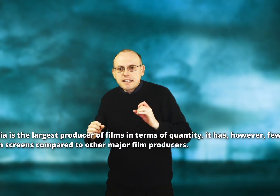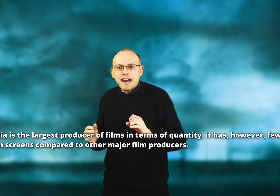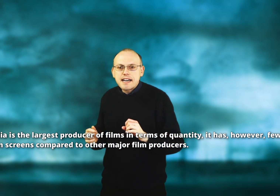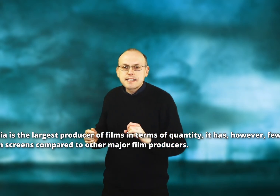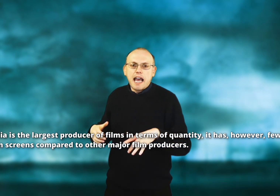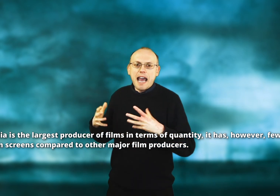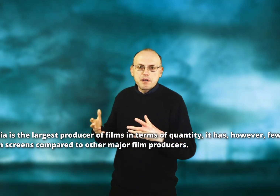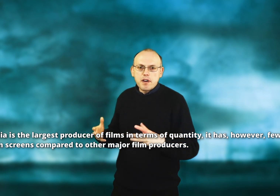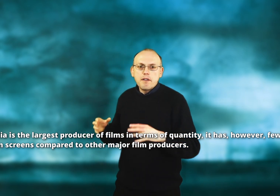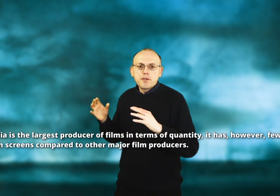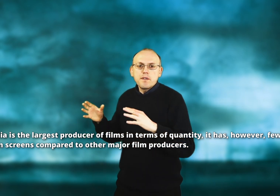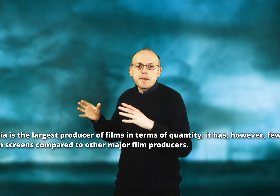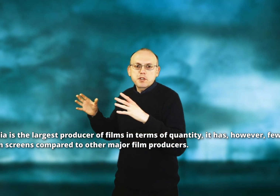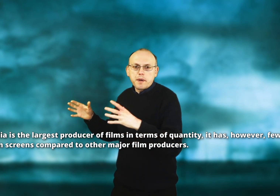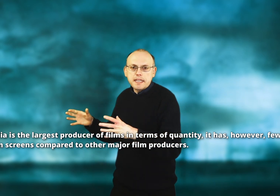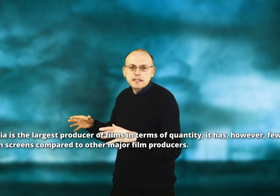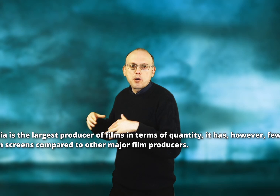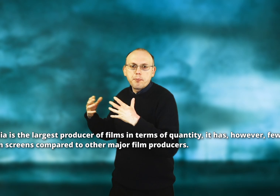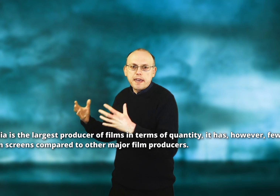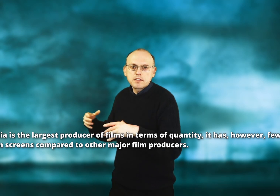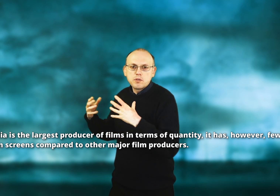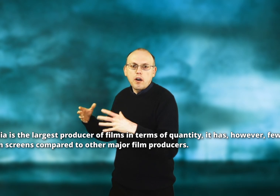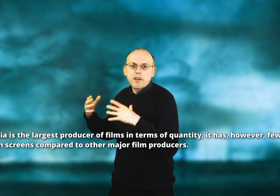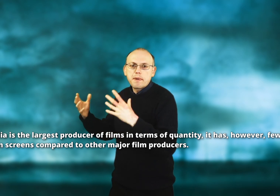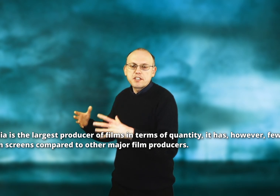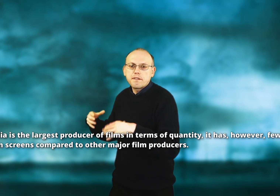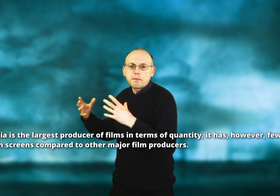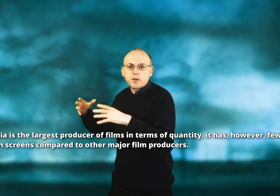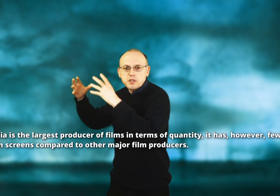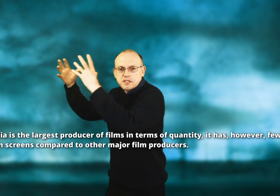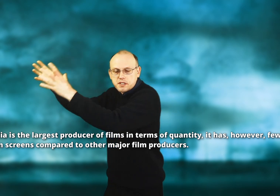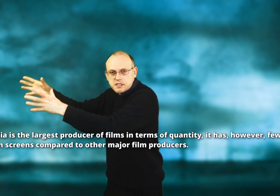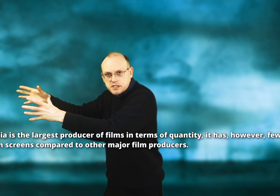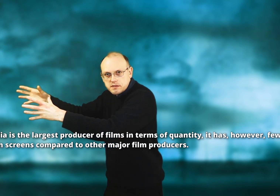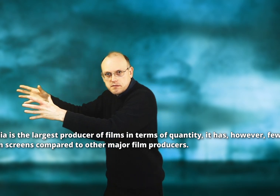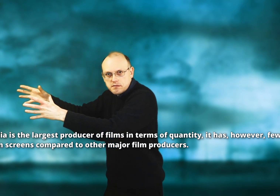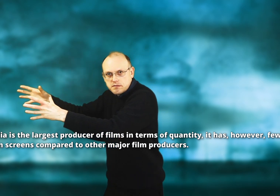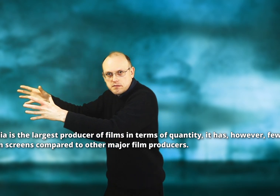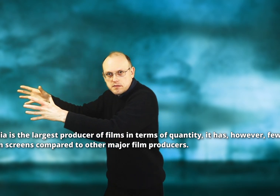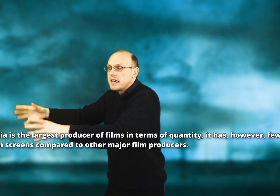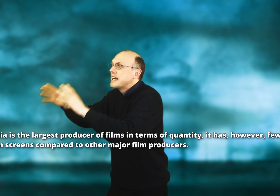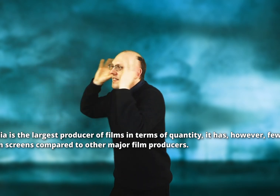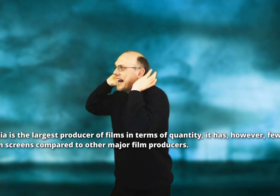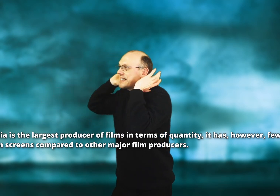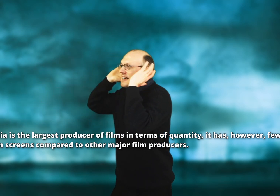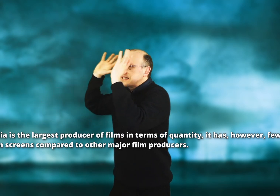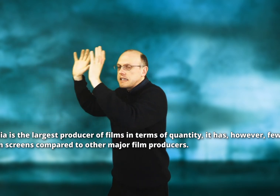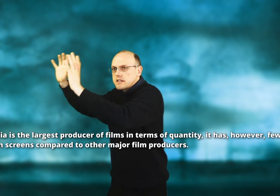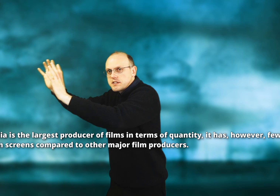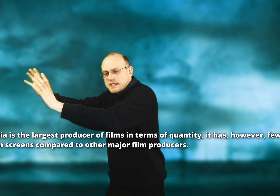has, however, few film screens compared to other major film producers. That can stand on its own as